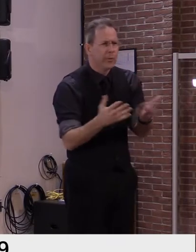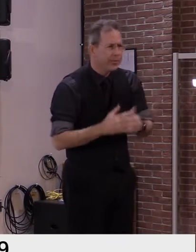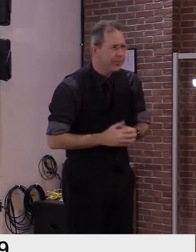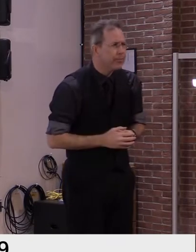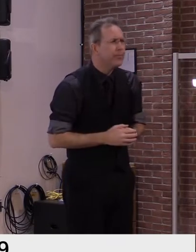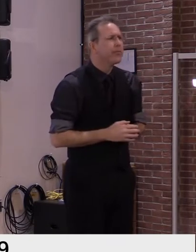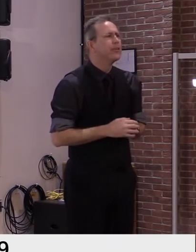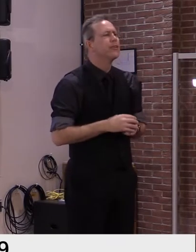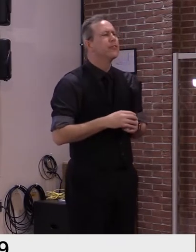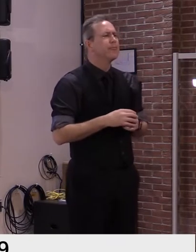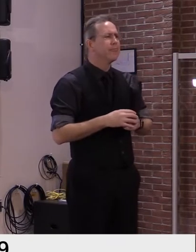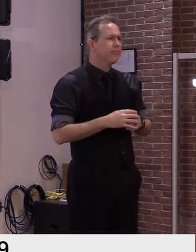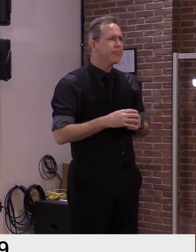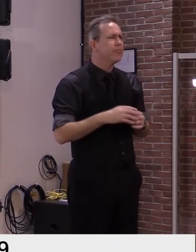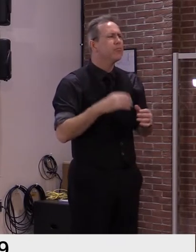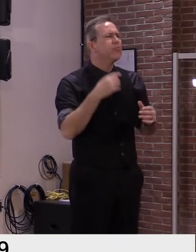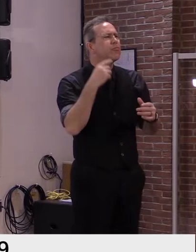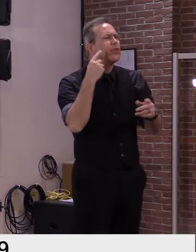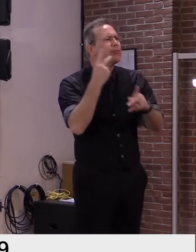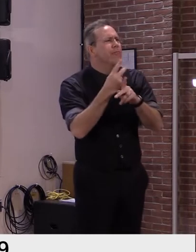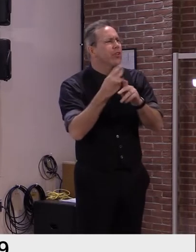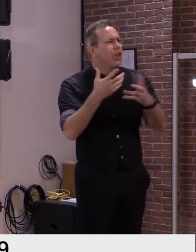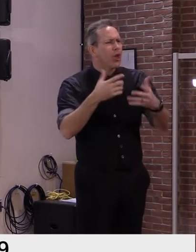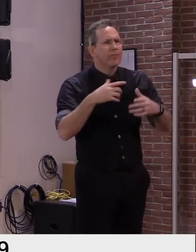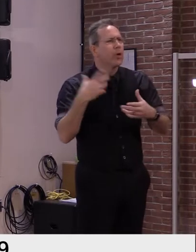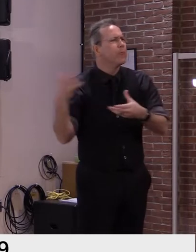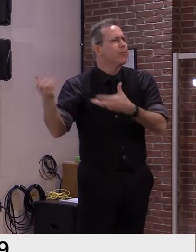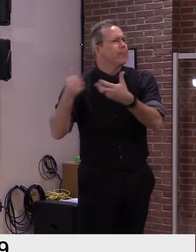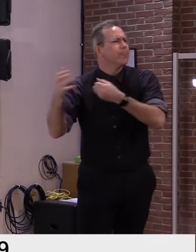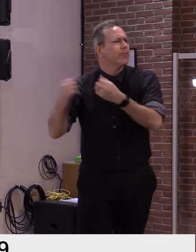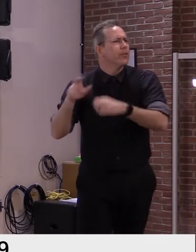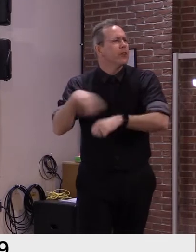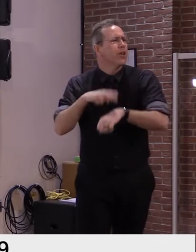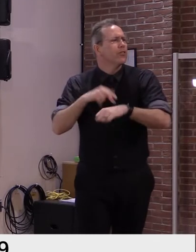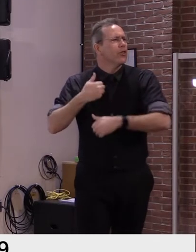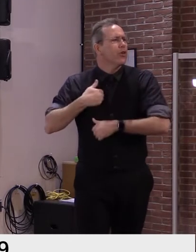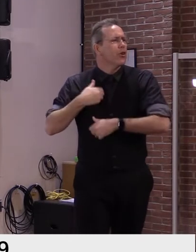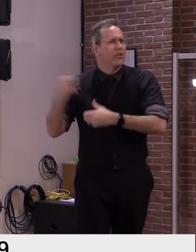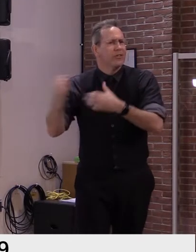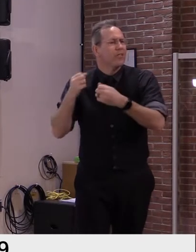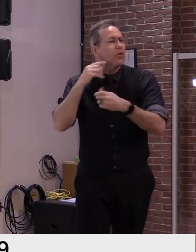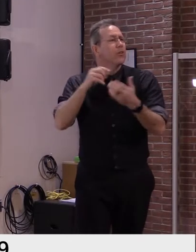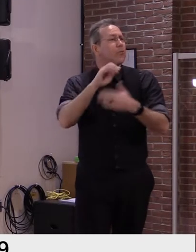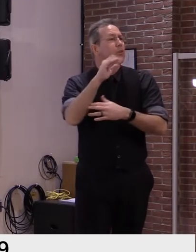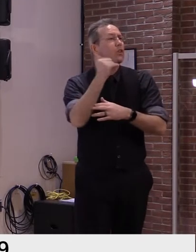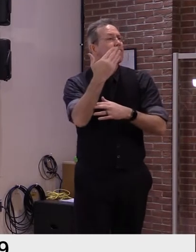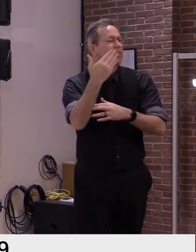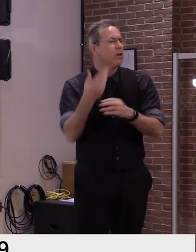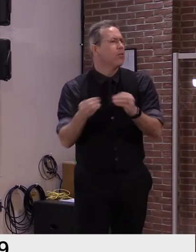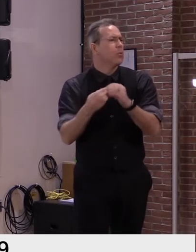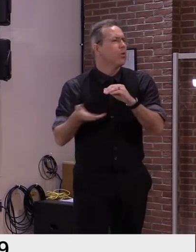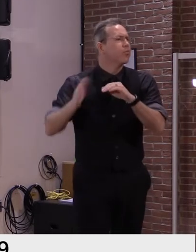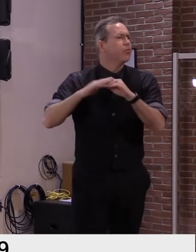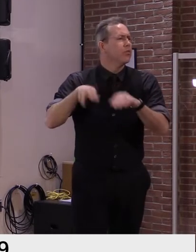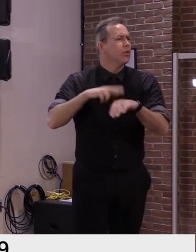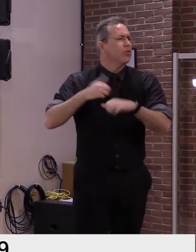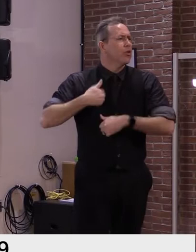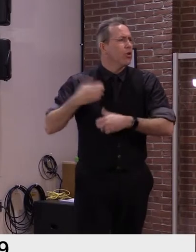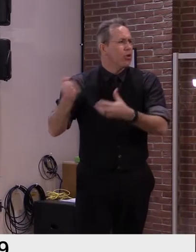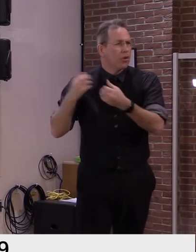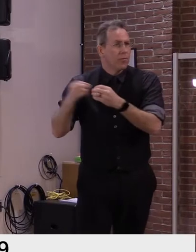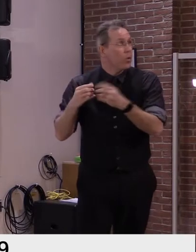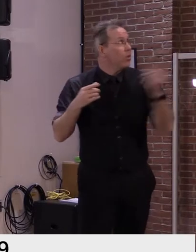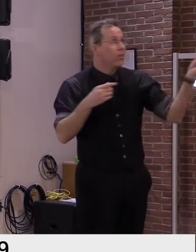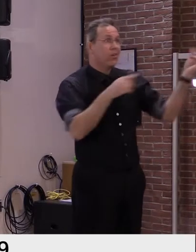the National Guard on March 15th to provide more vaccination opportunities as the supply increases later this